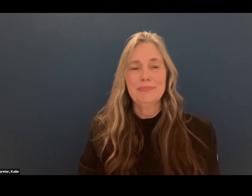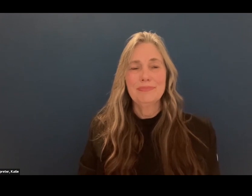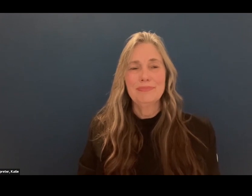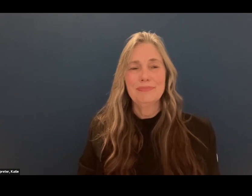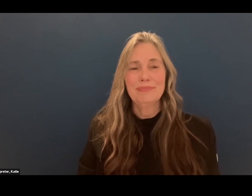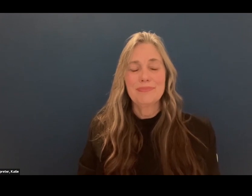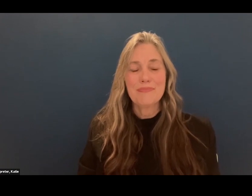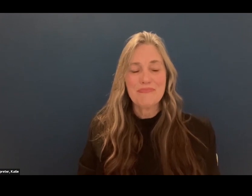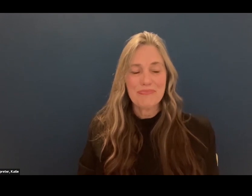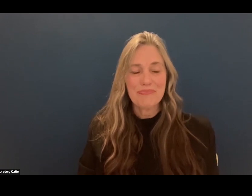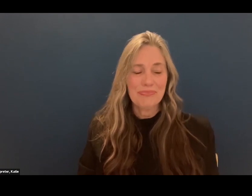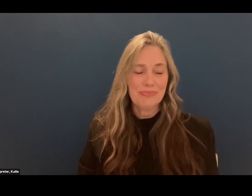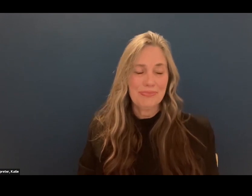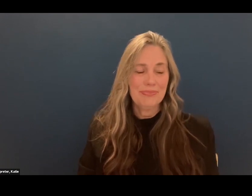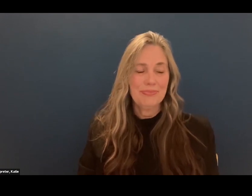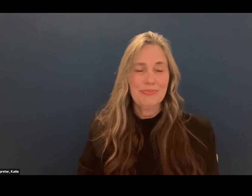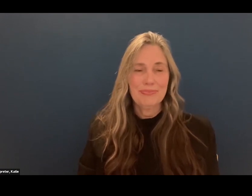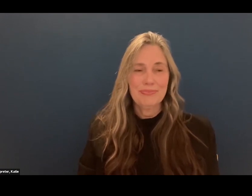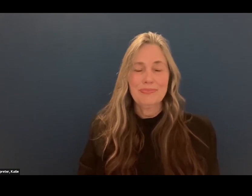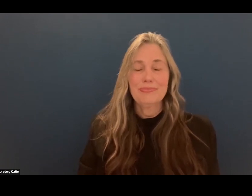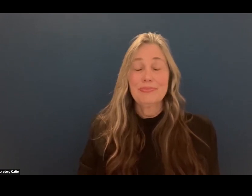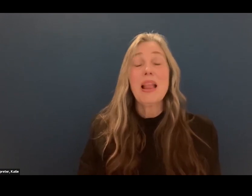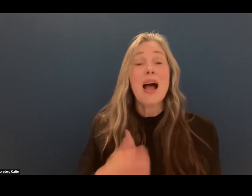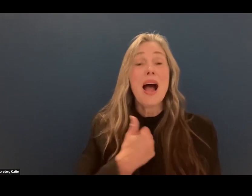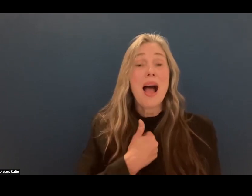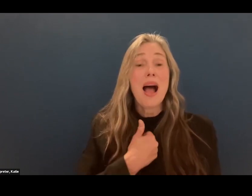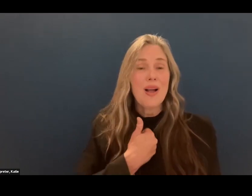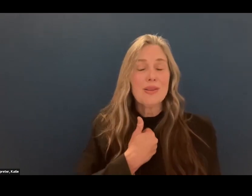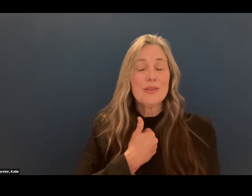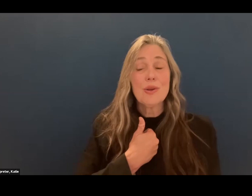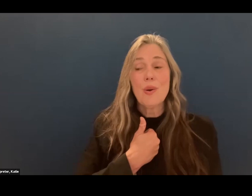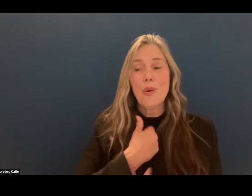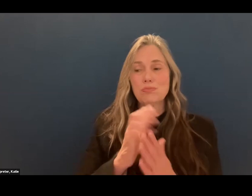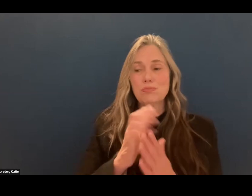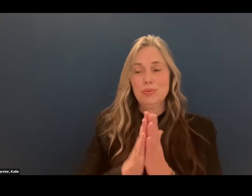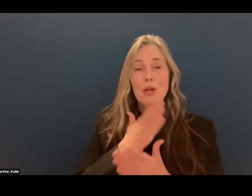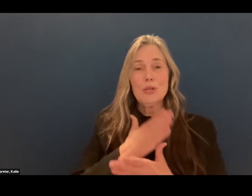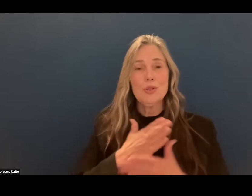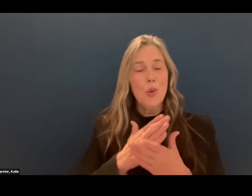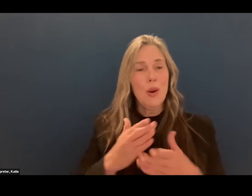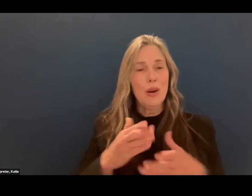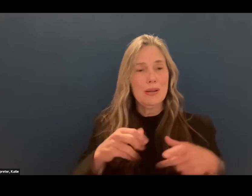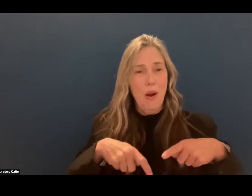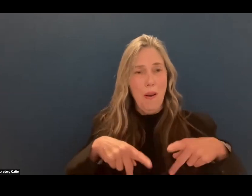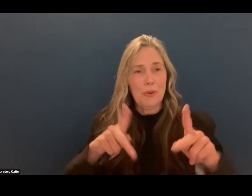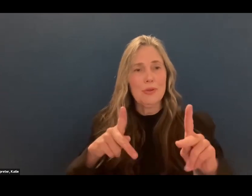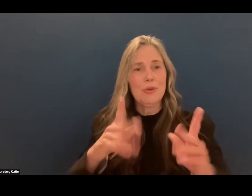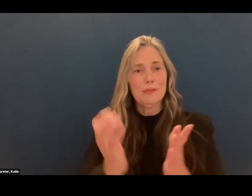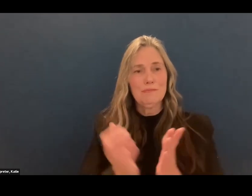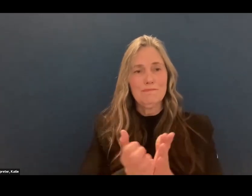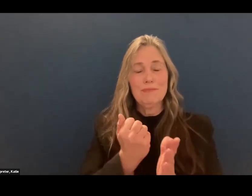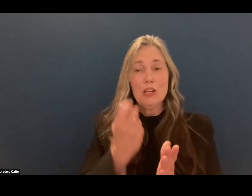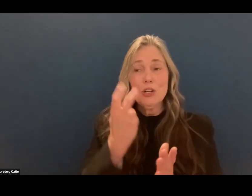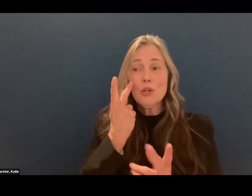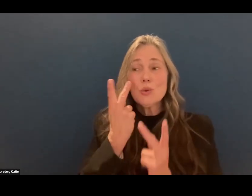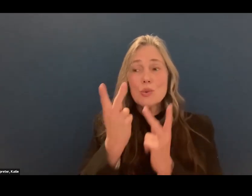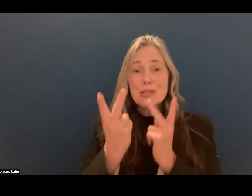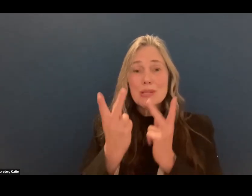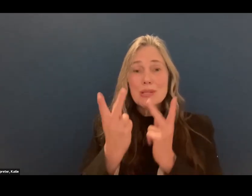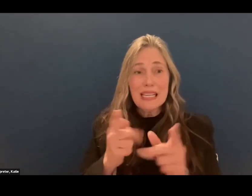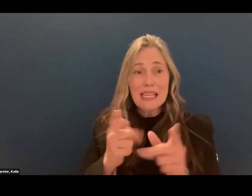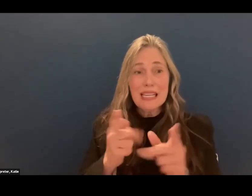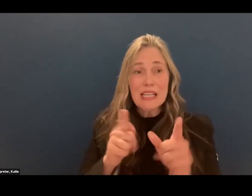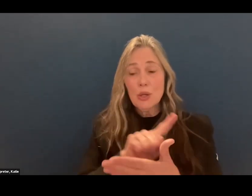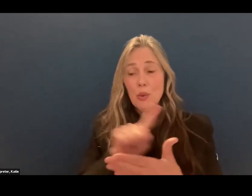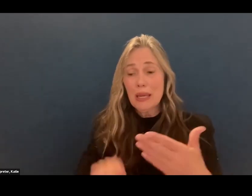gracias. I also had the opportunity to go to on this weekend to look at the